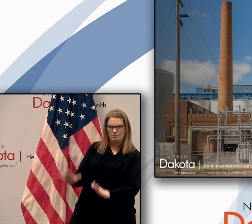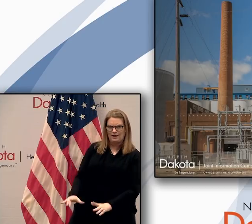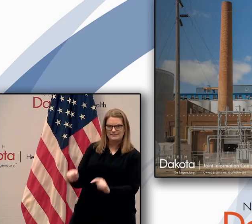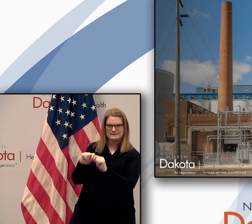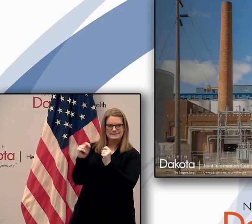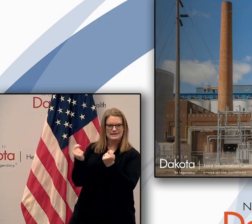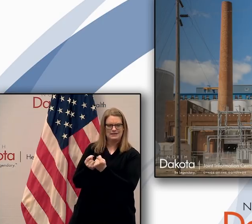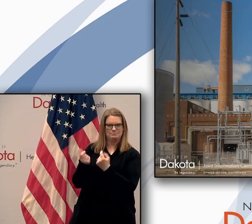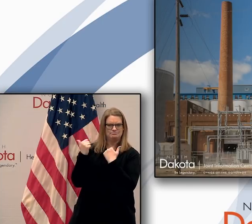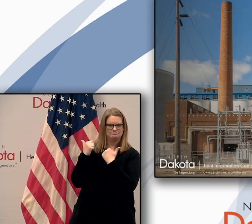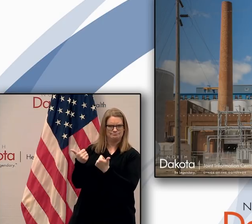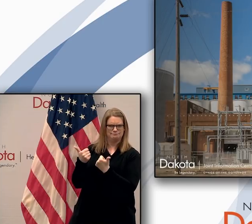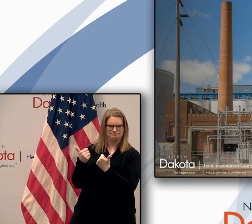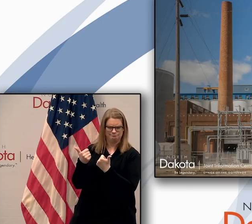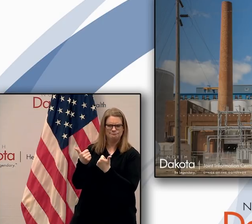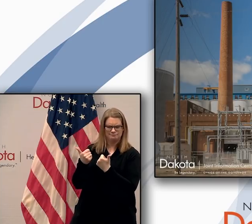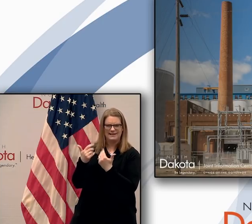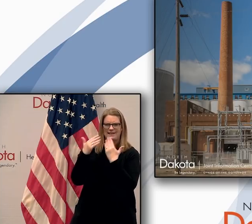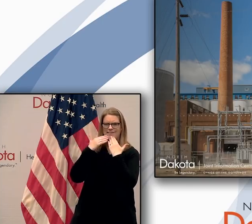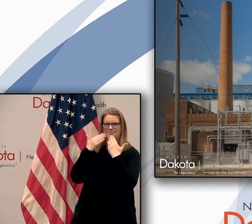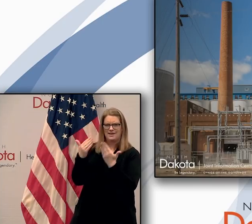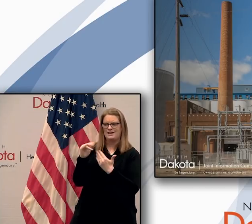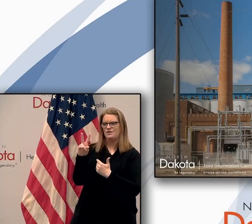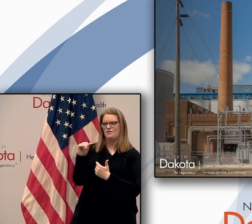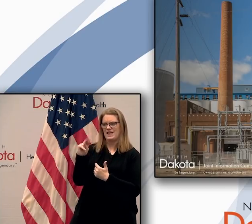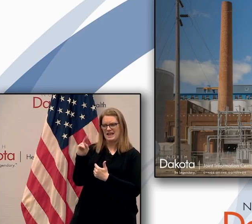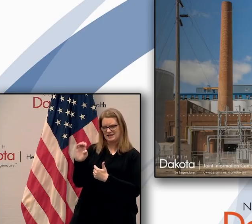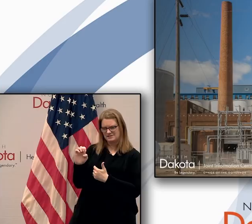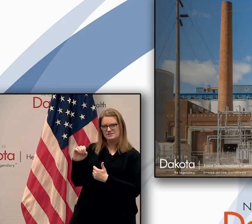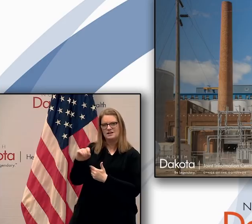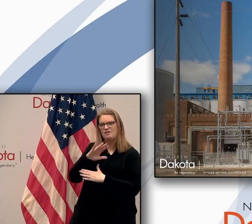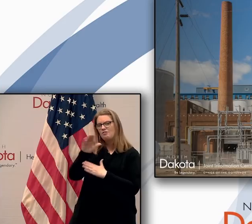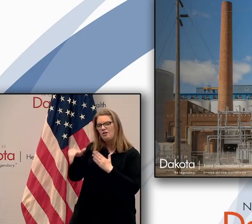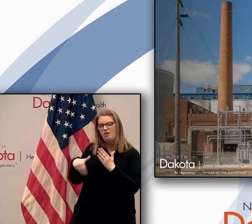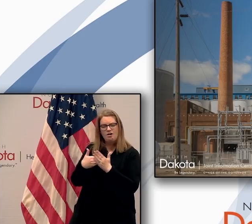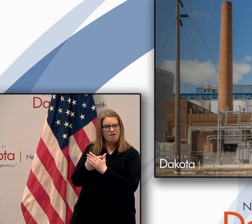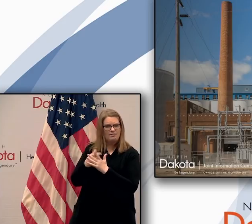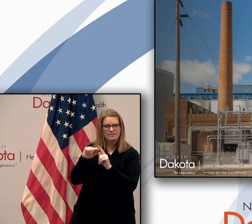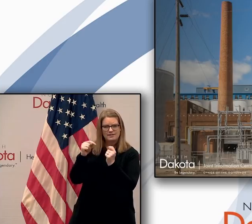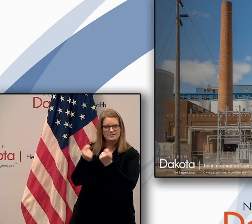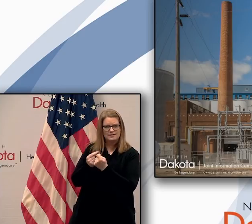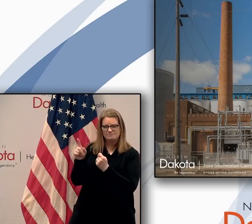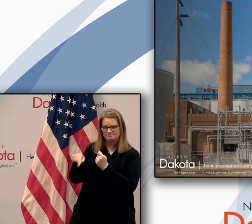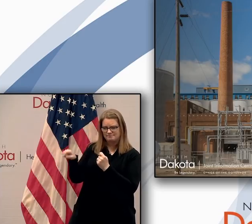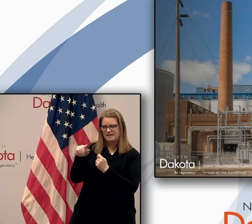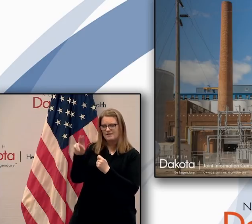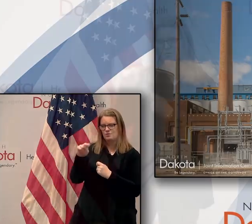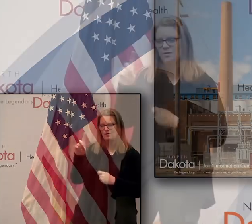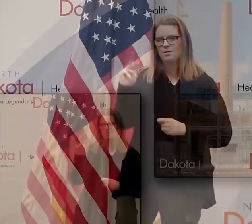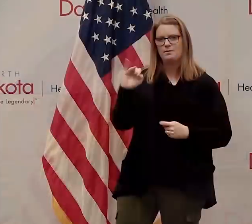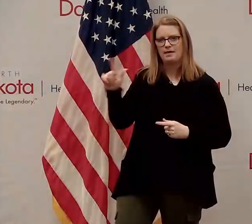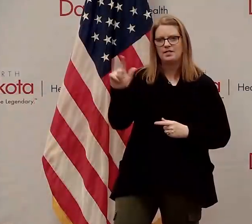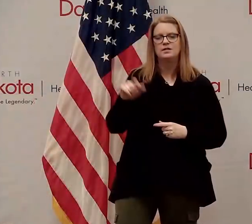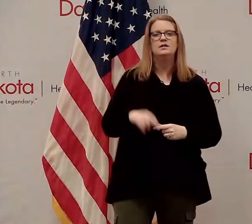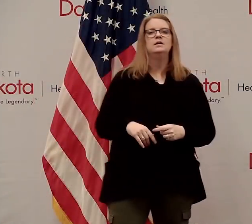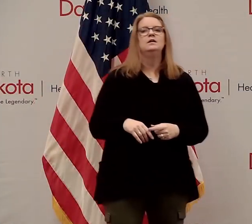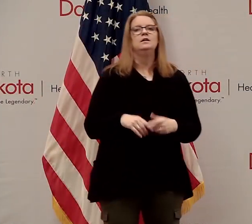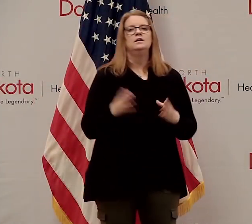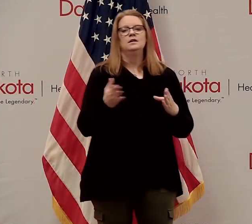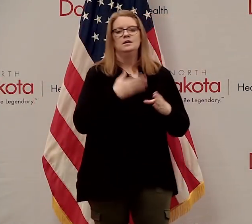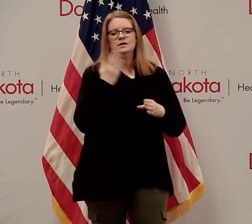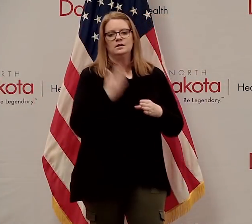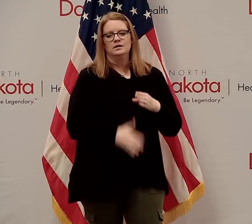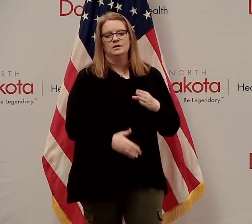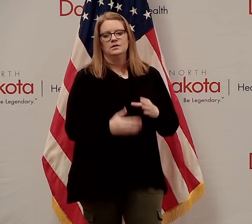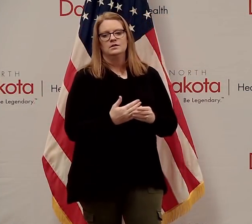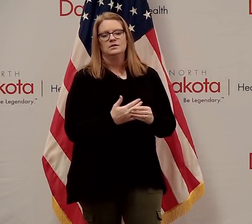there to make this possible. Thank you, Vance, and thank you all of the great team members at the North Dakota mill. In closing,